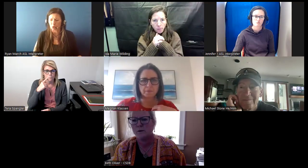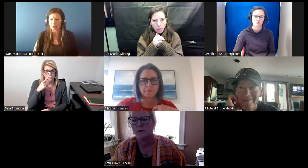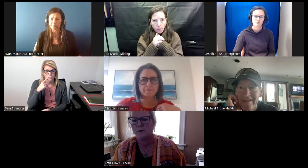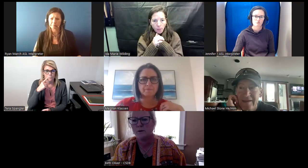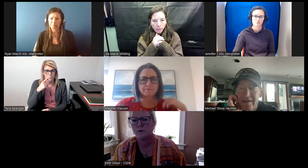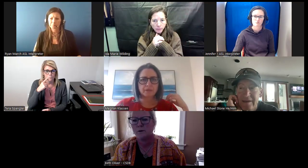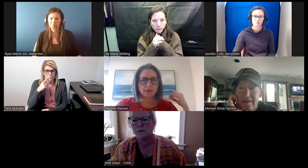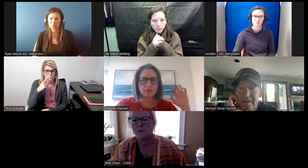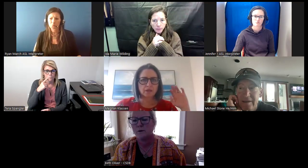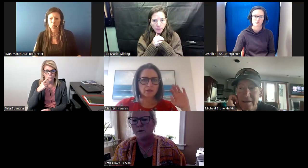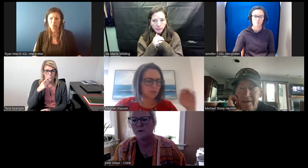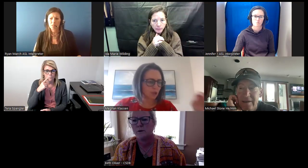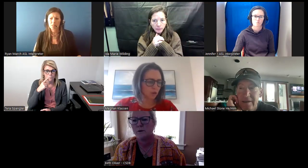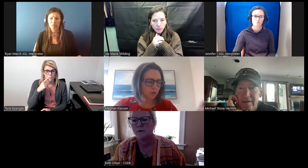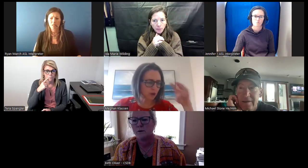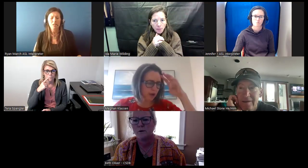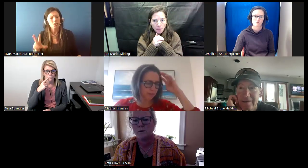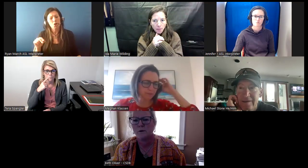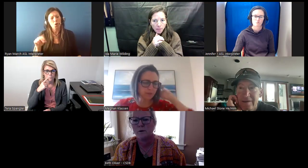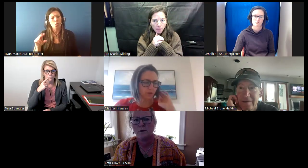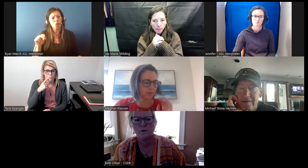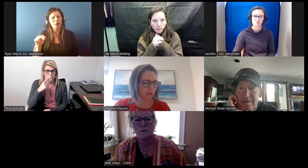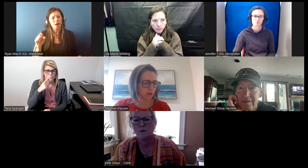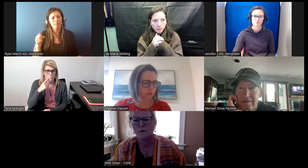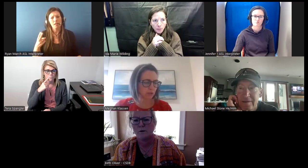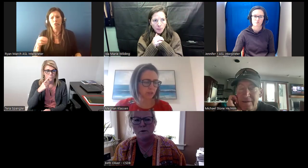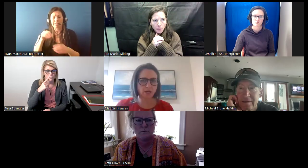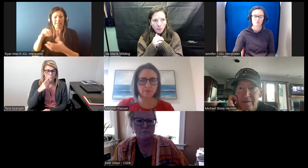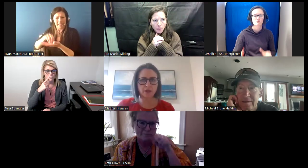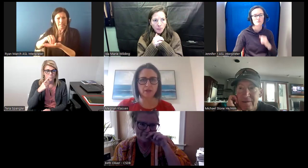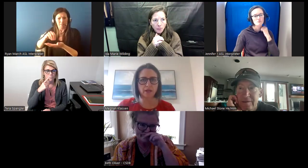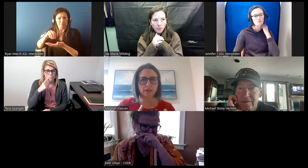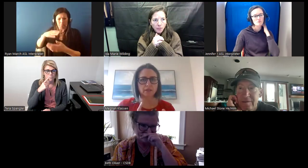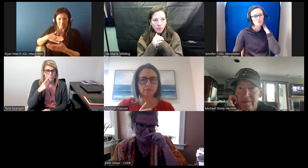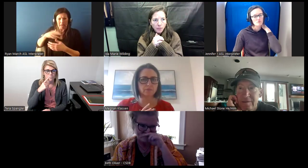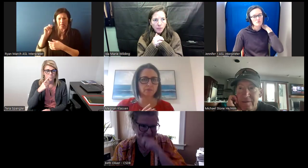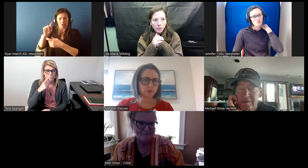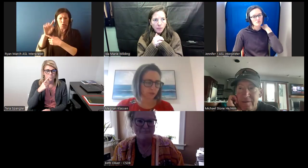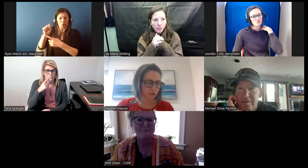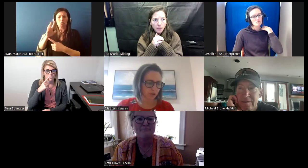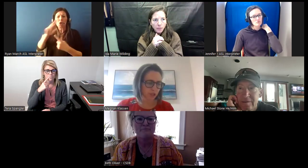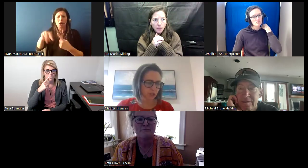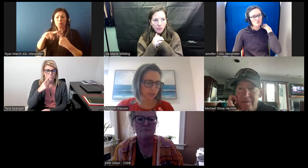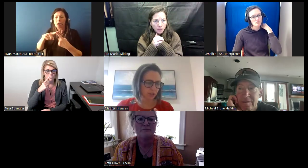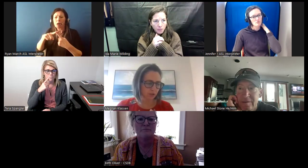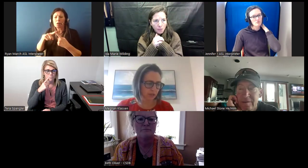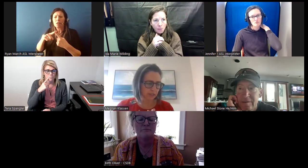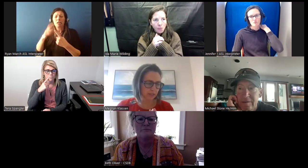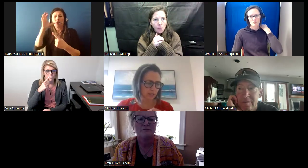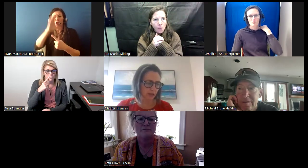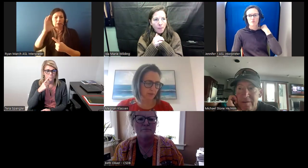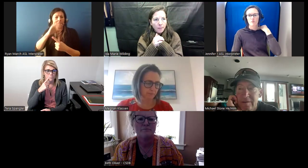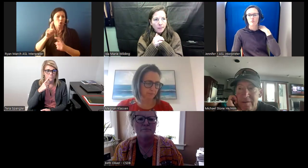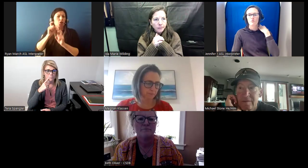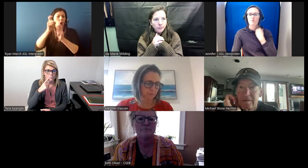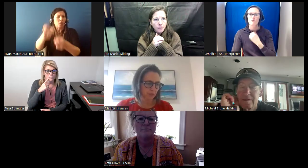asking for? No, so in my notes, we had talked about like looking for donations and grants,